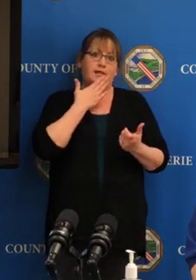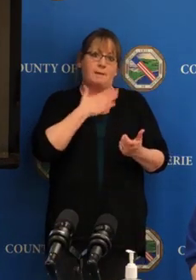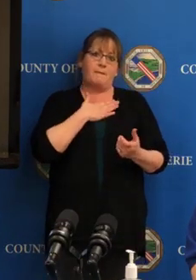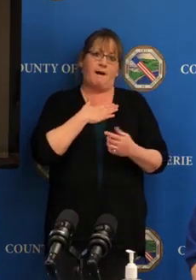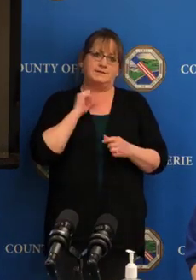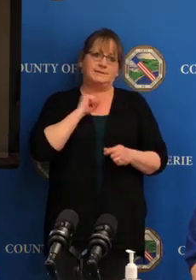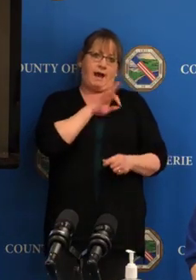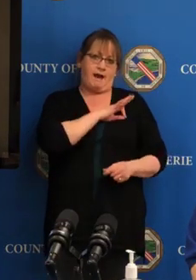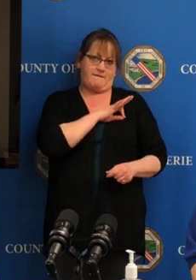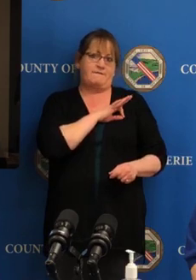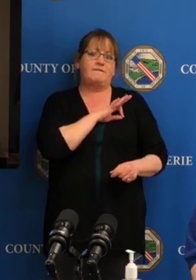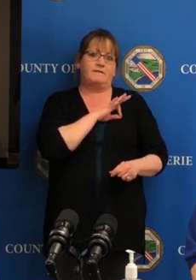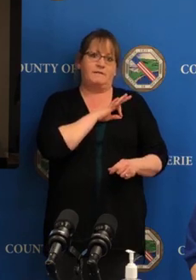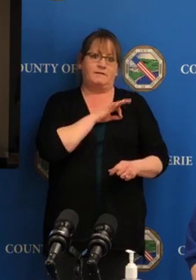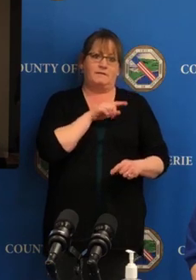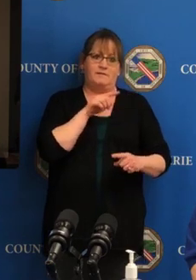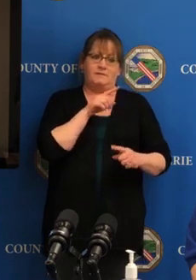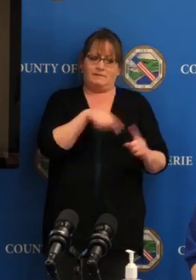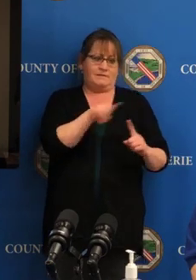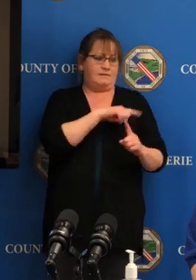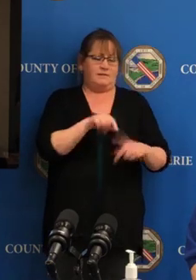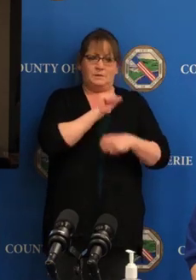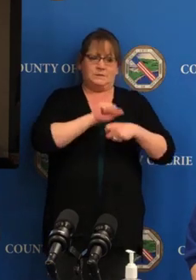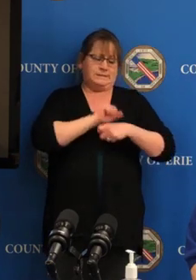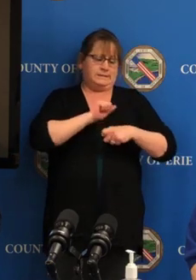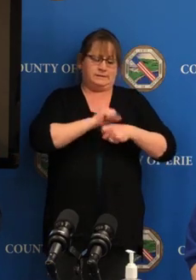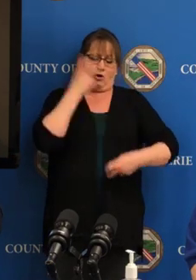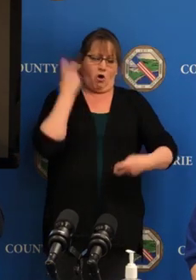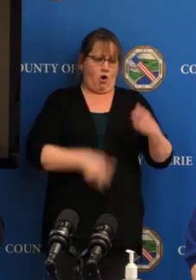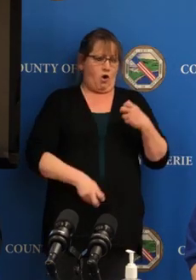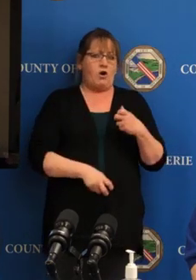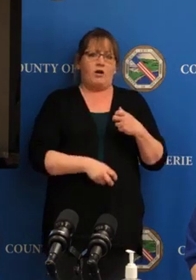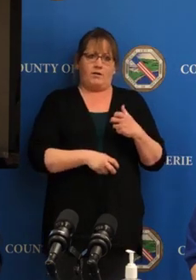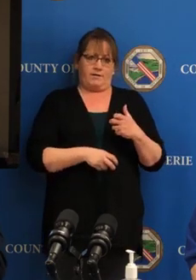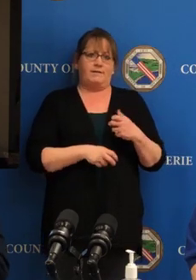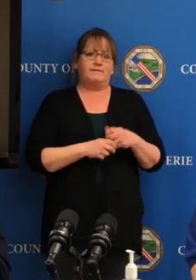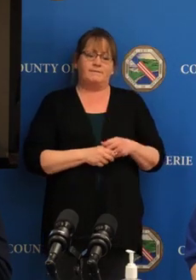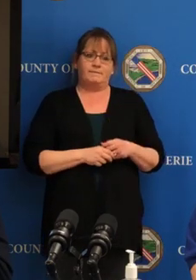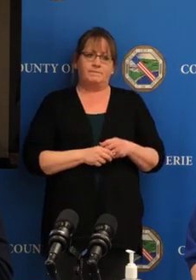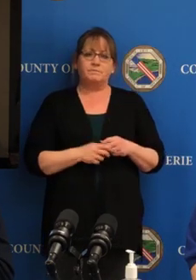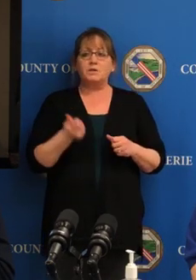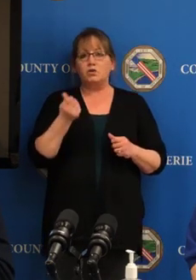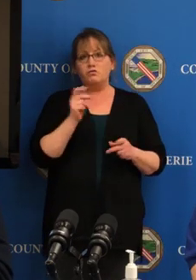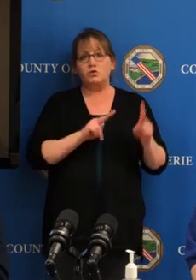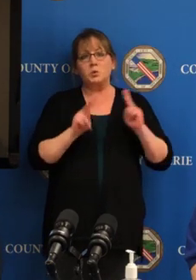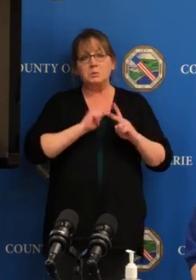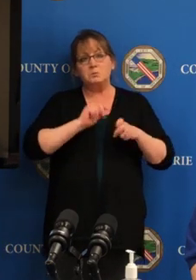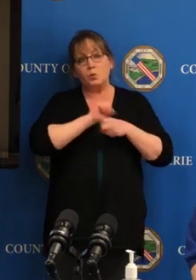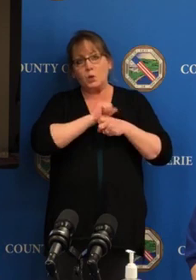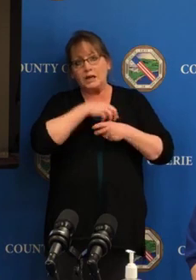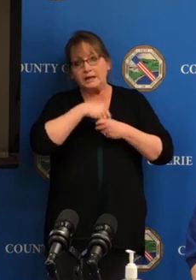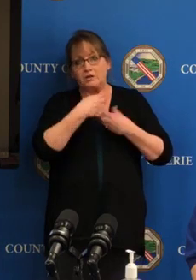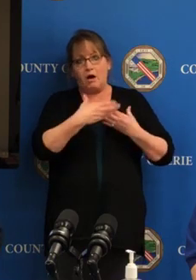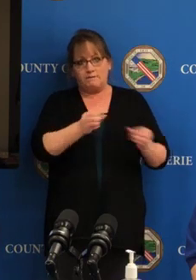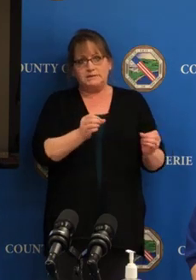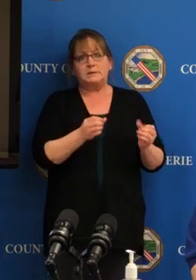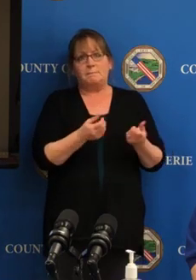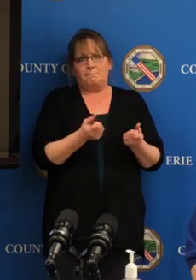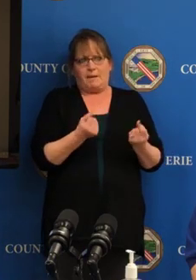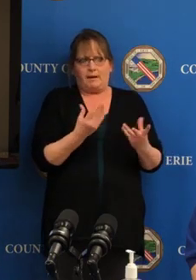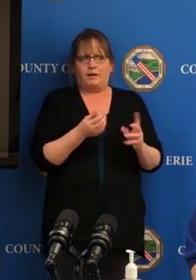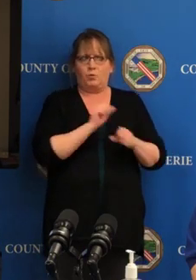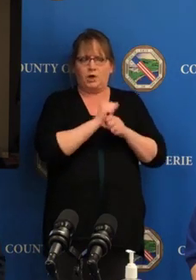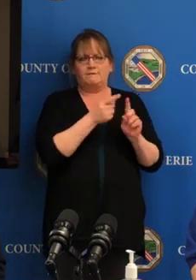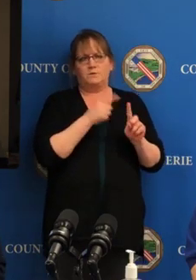staff. They've worked tirelessly. They're working very hard. There's a few in the office. There's a lot working from home. I